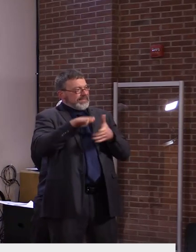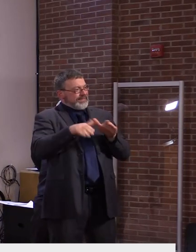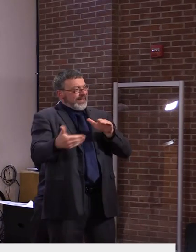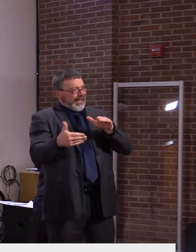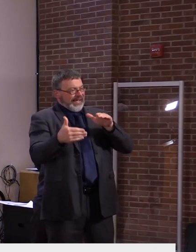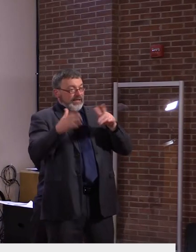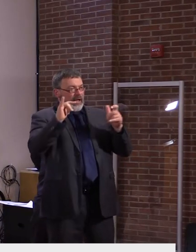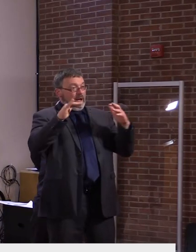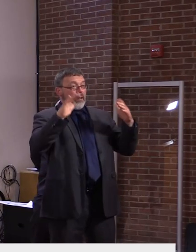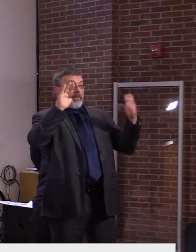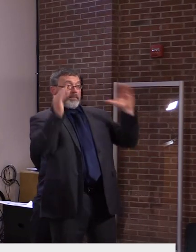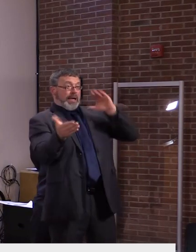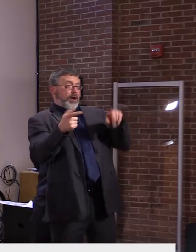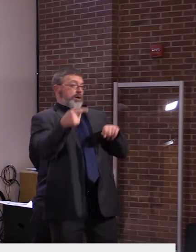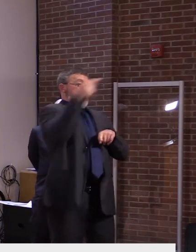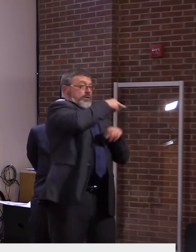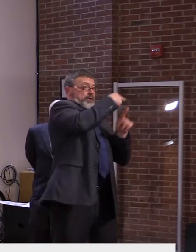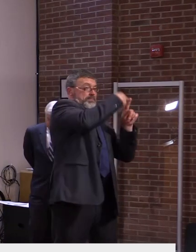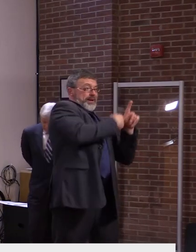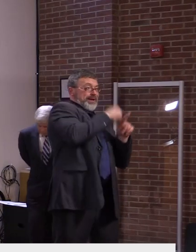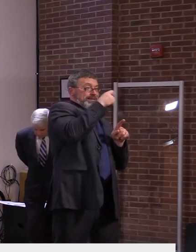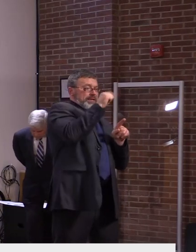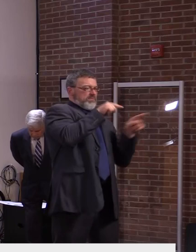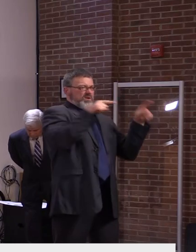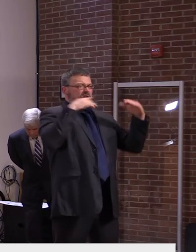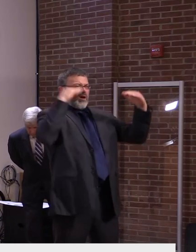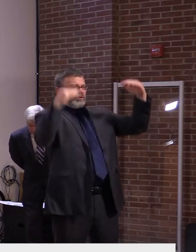but obviously we have another week to go in the month.